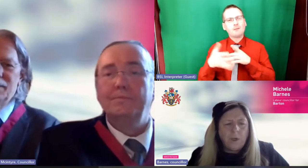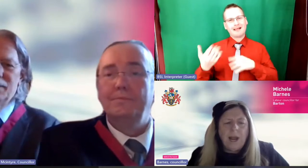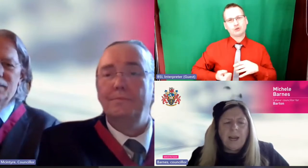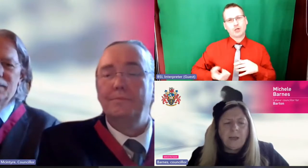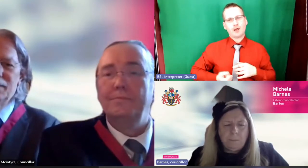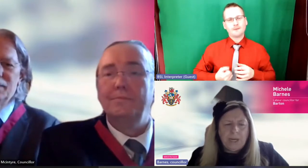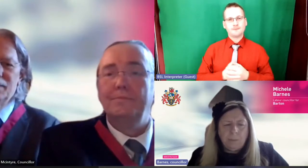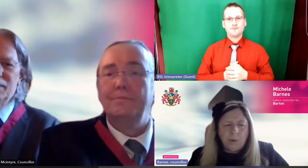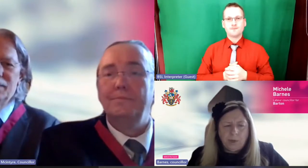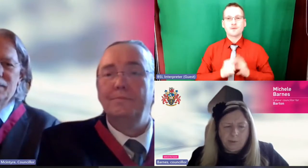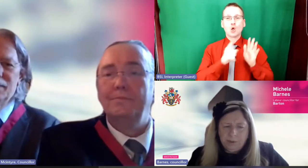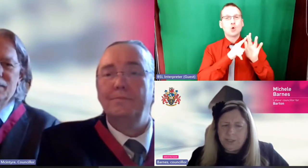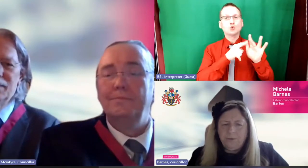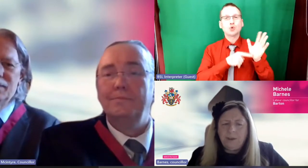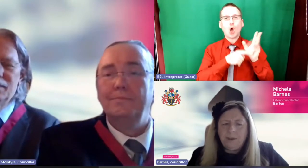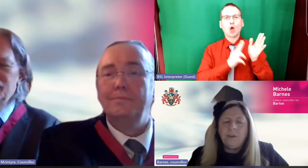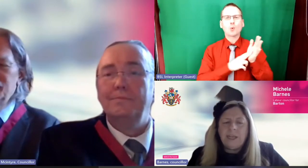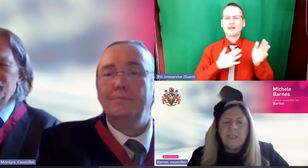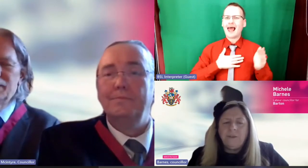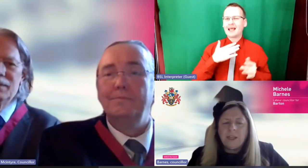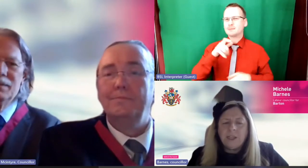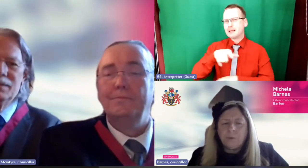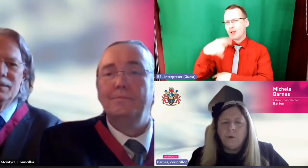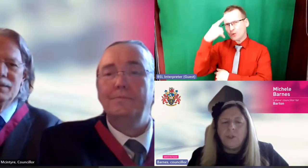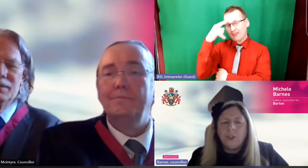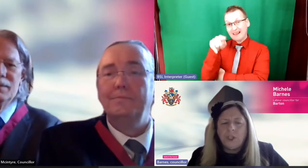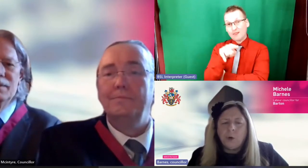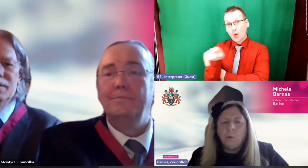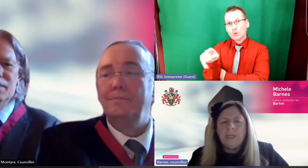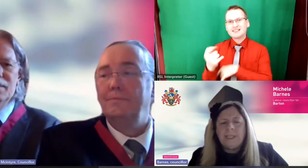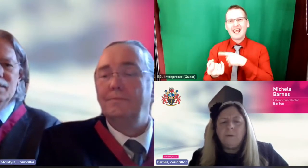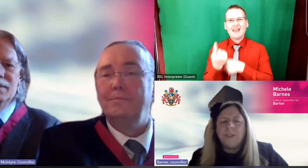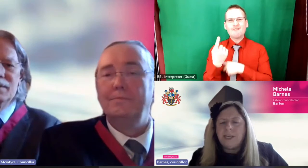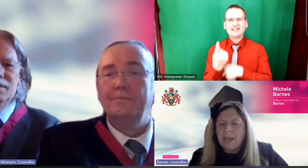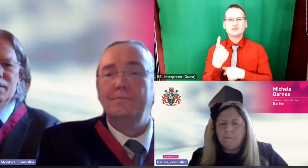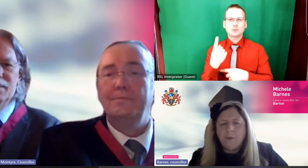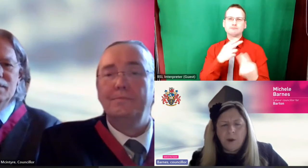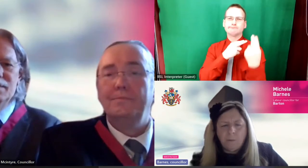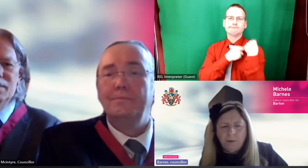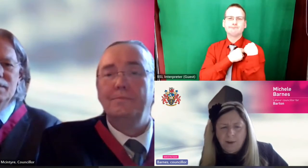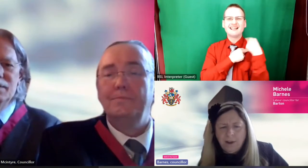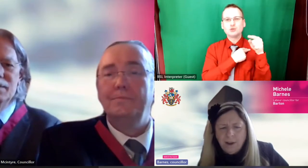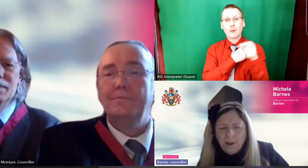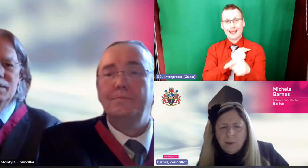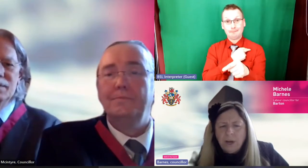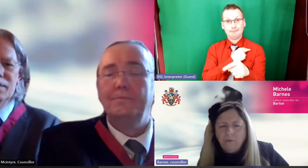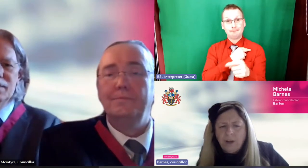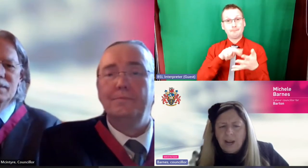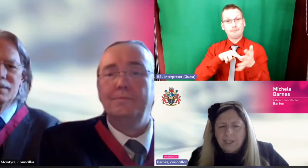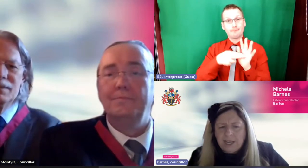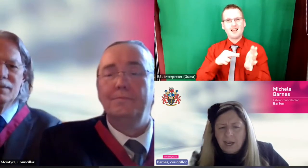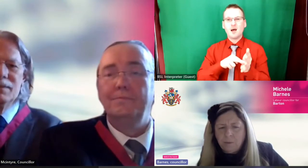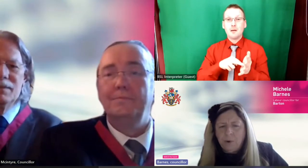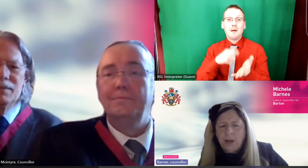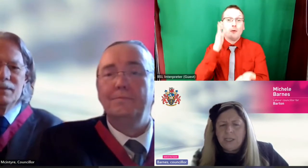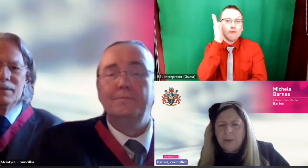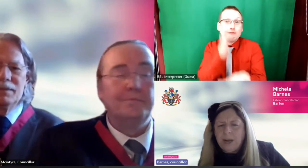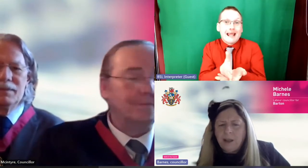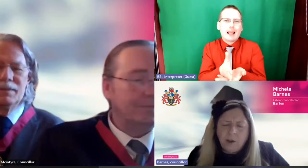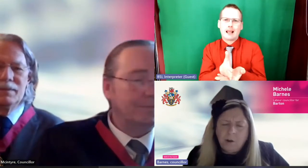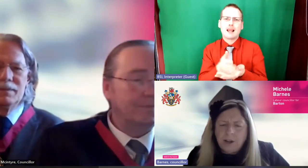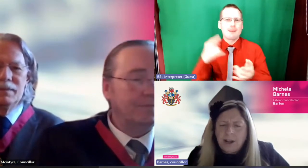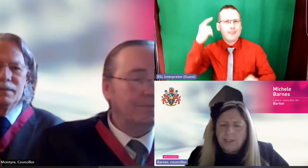John would like people to think that these events were solely down to him, though. But in reality, the